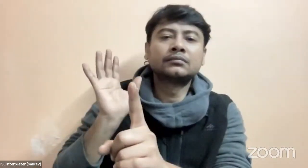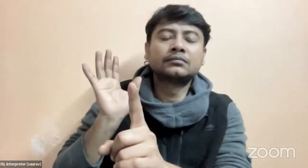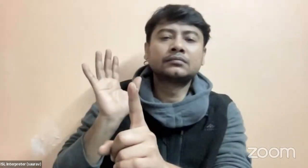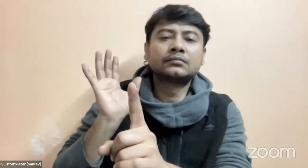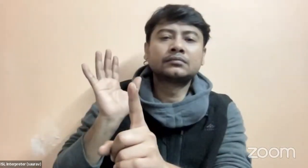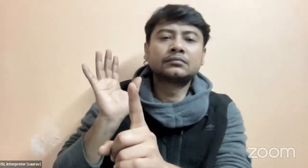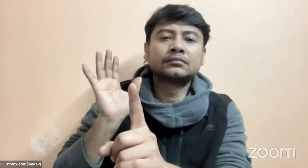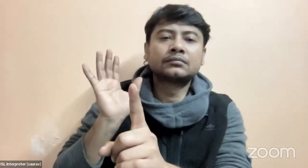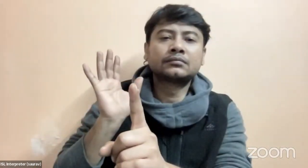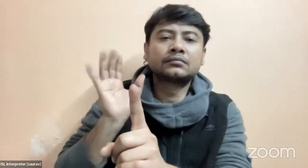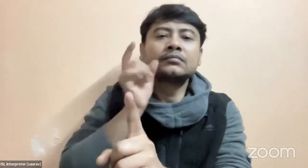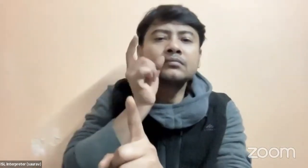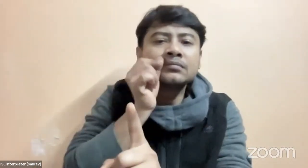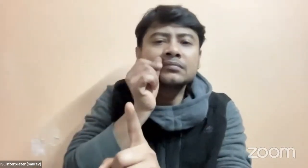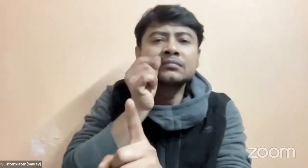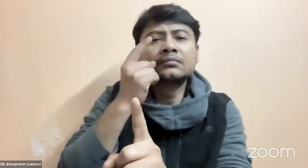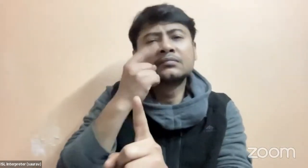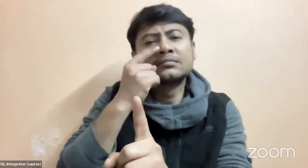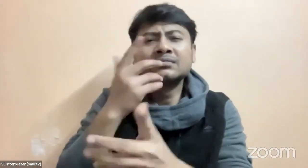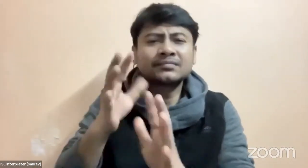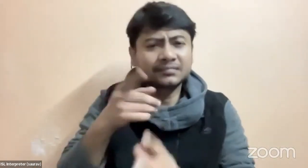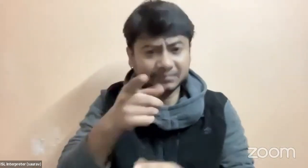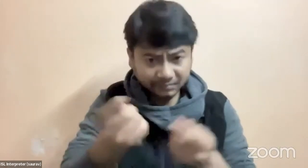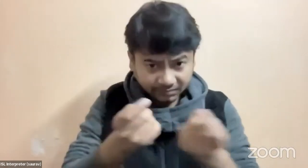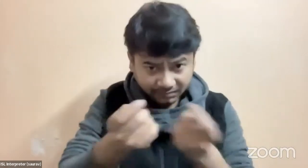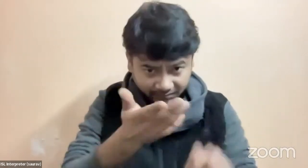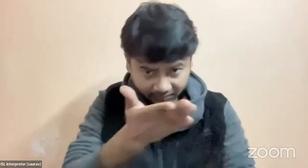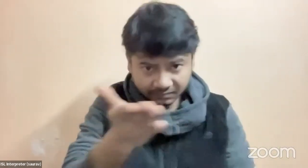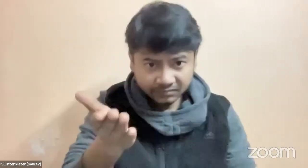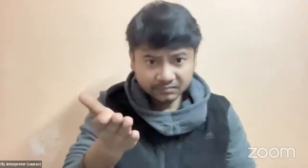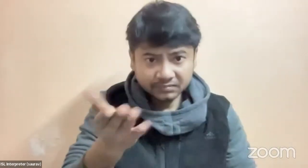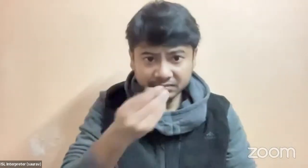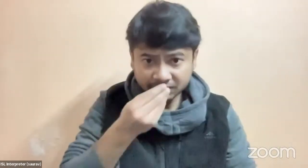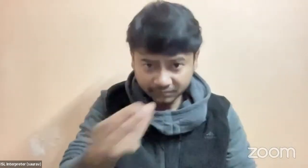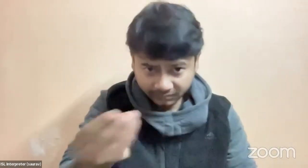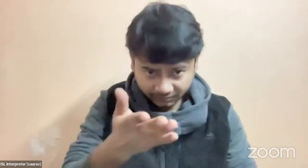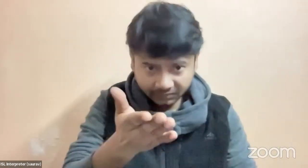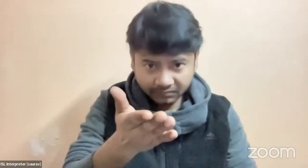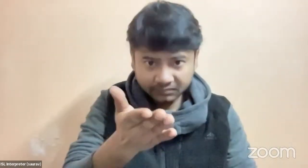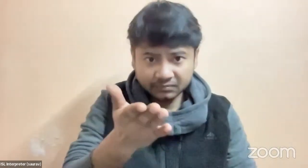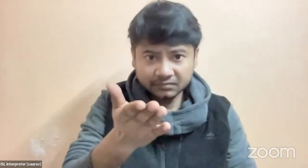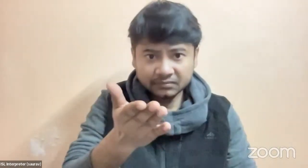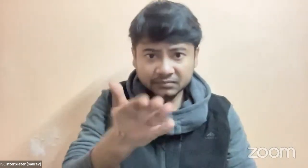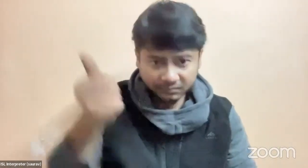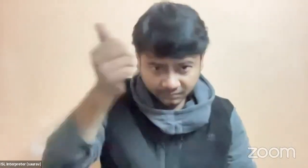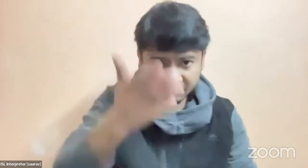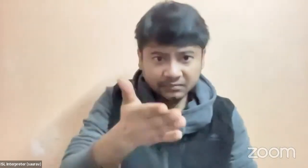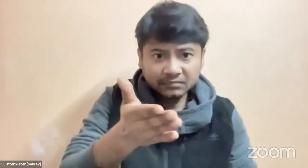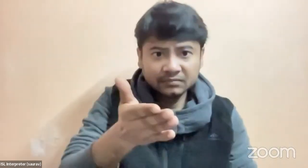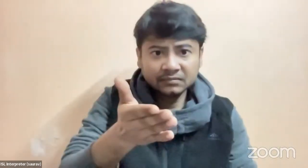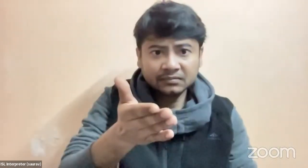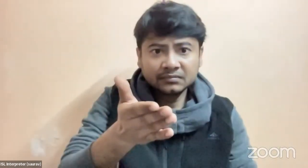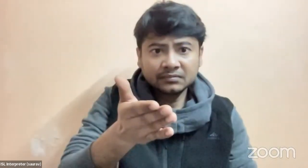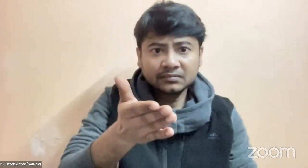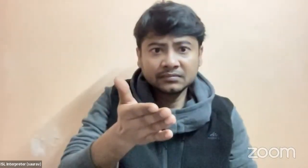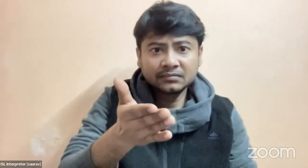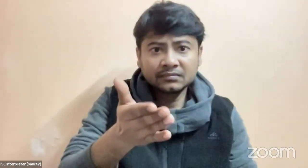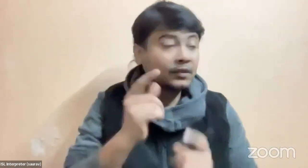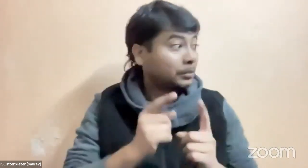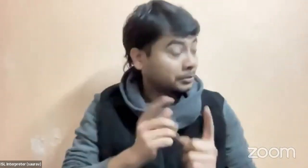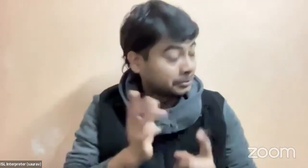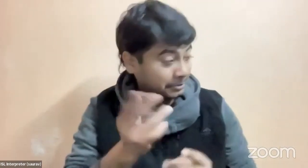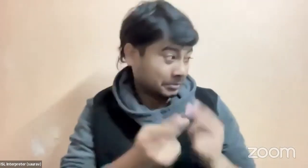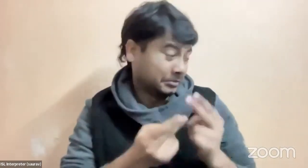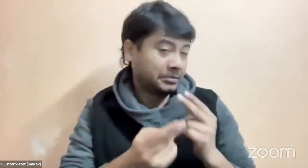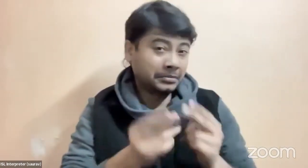you are not the authority for that devotee, you are no one to discuss or comment.